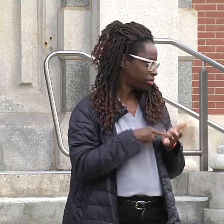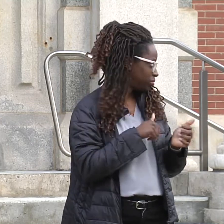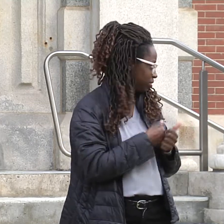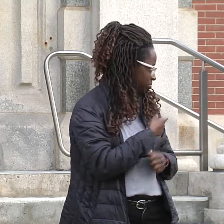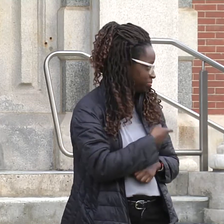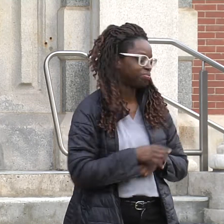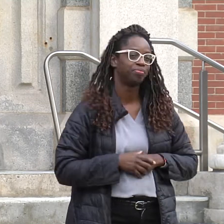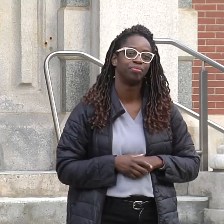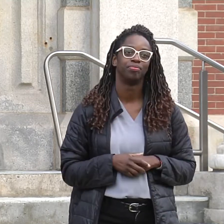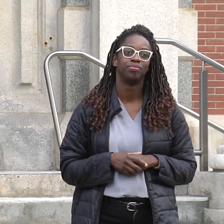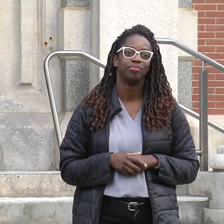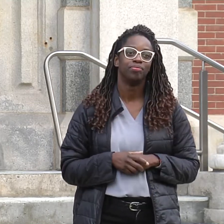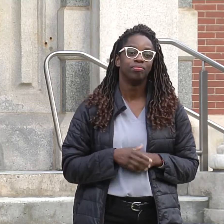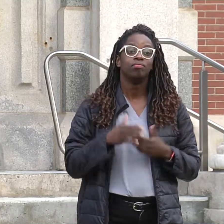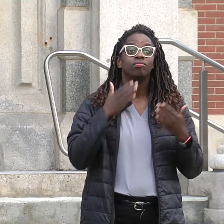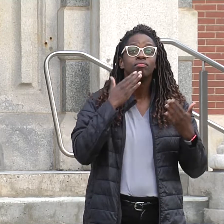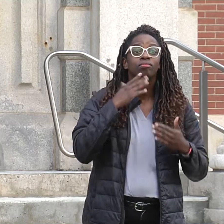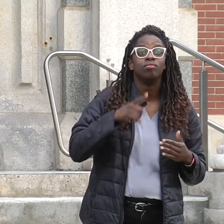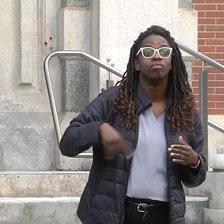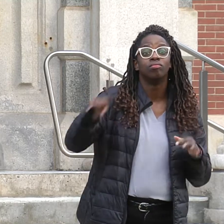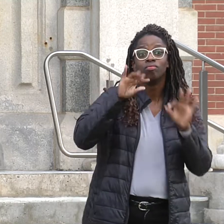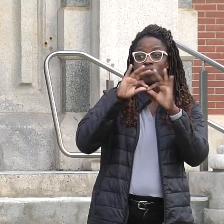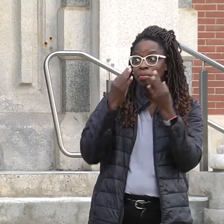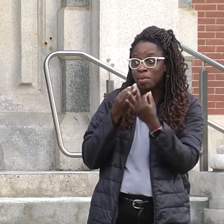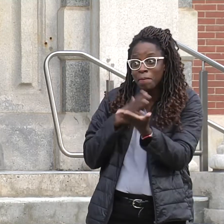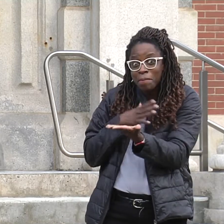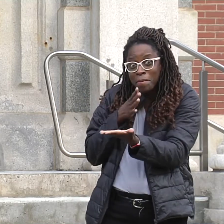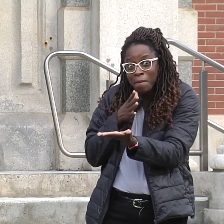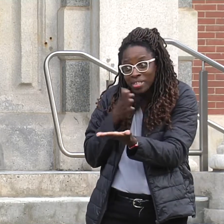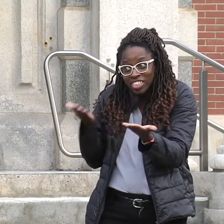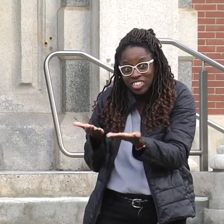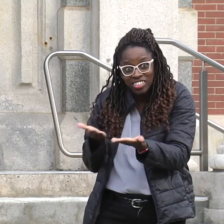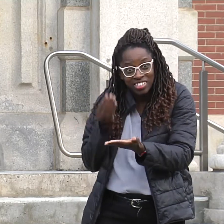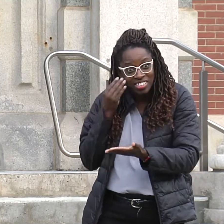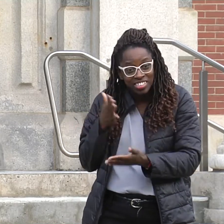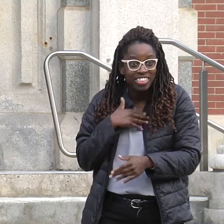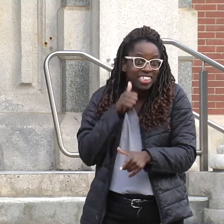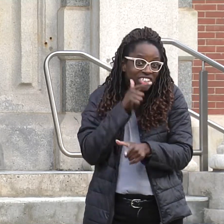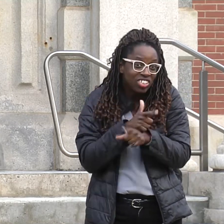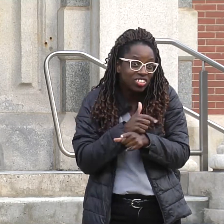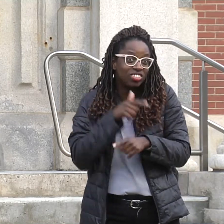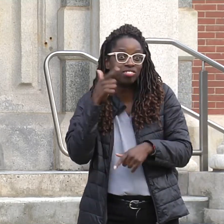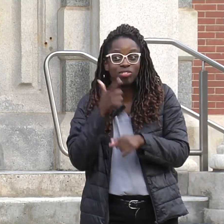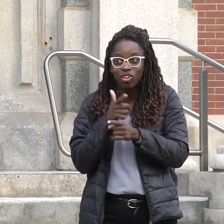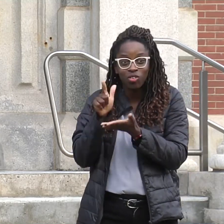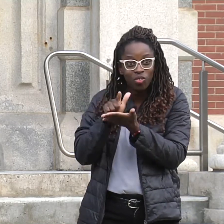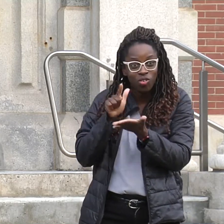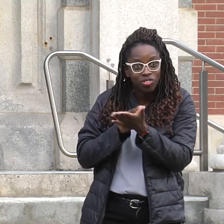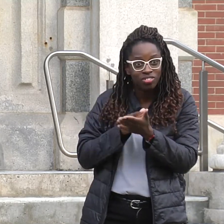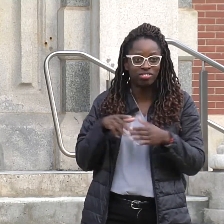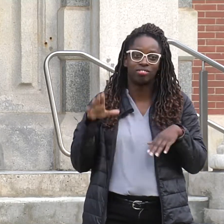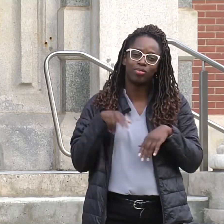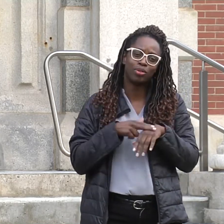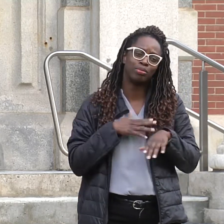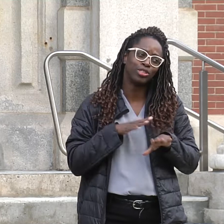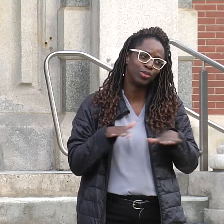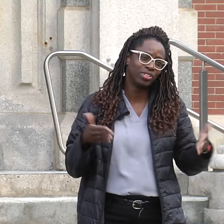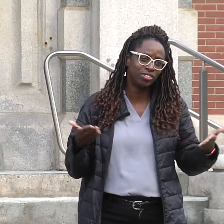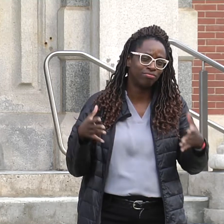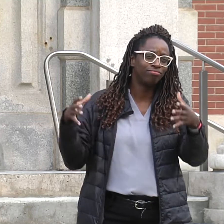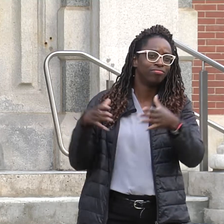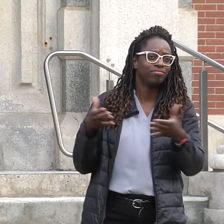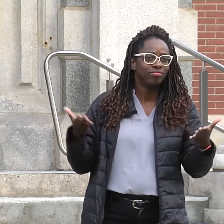friends and family, my mom is here today, my sisters, my brothers-in-law, and of course, my children are here, Azure and